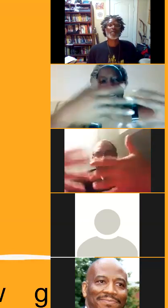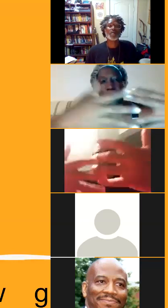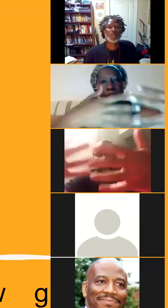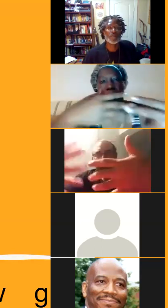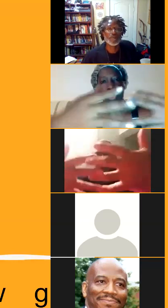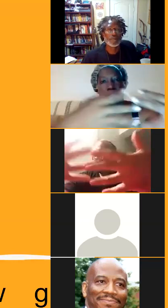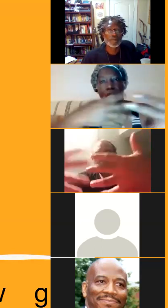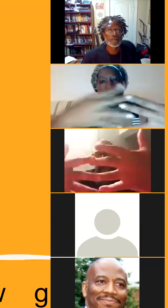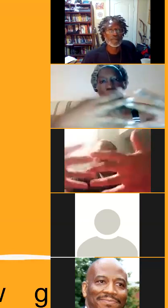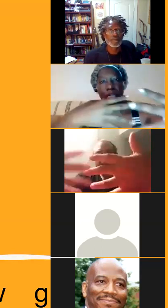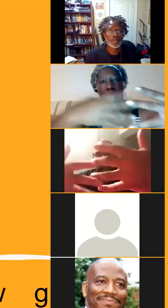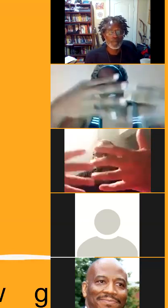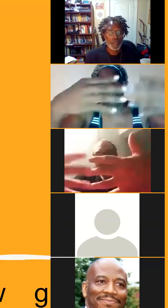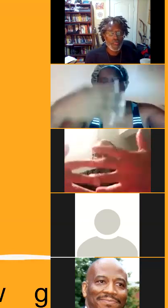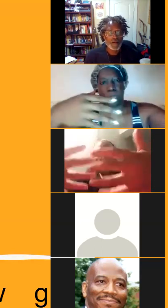makes gray.